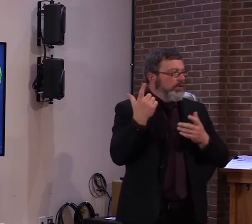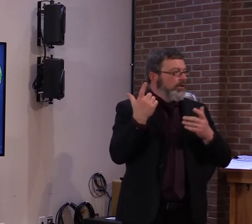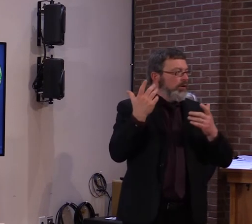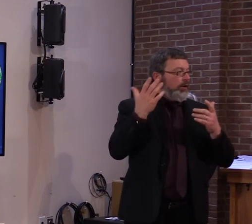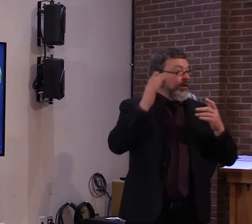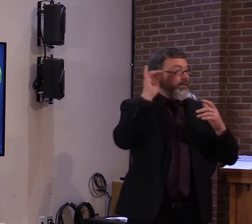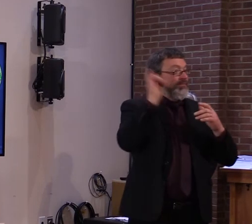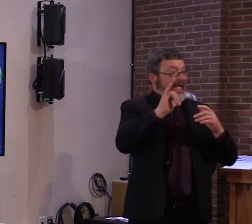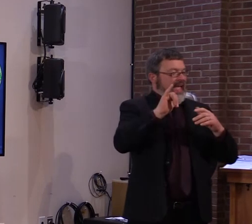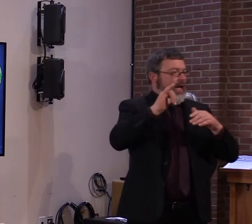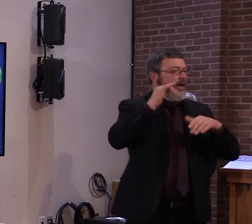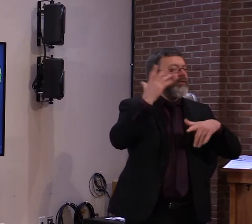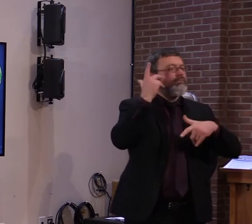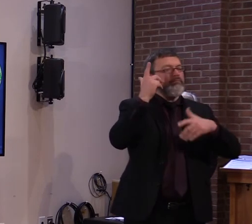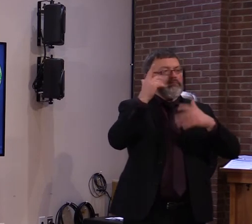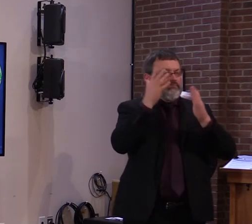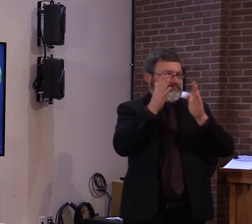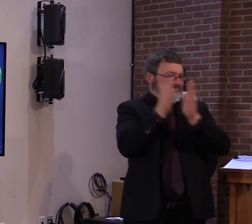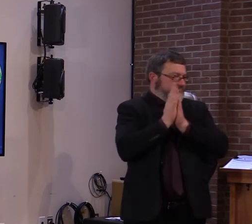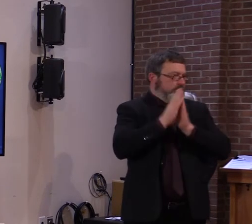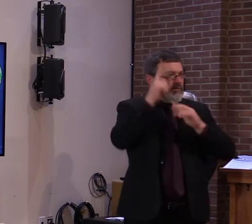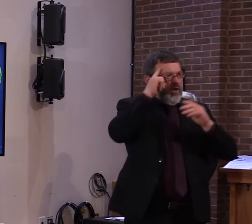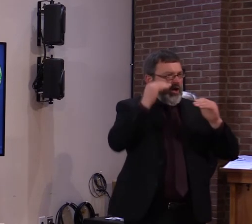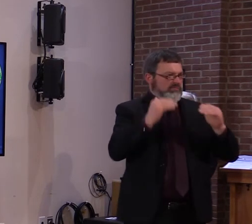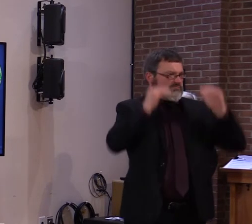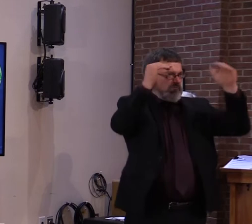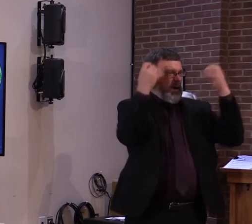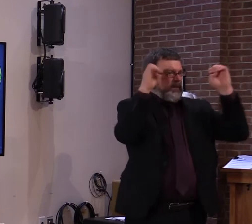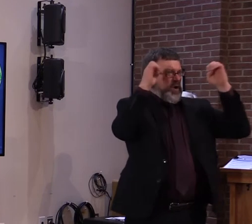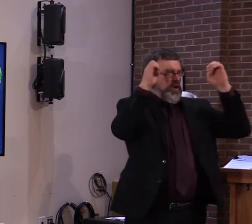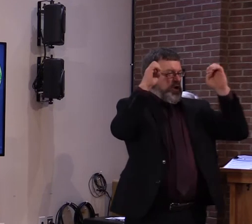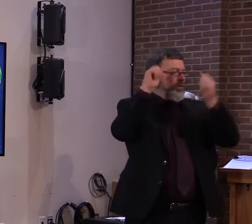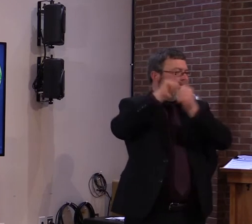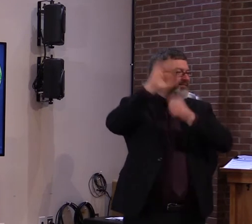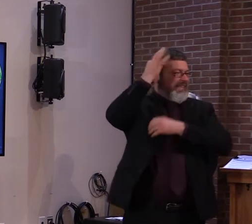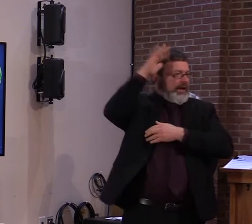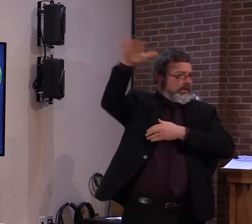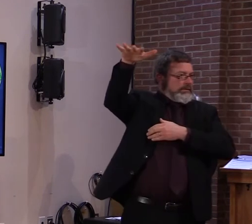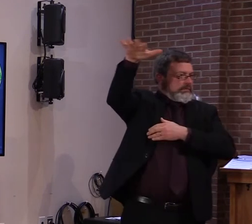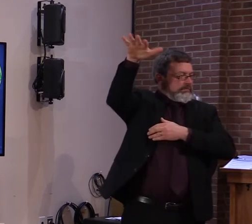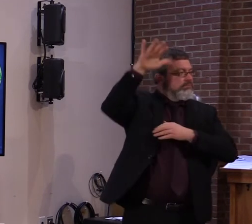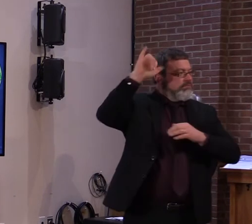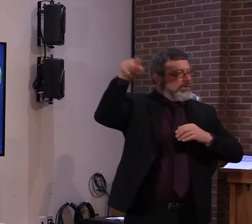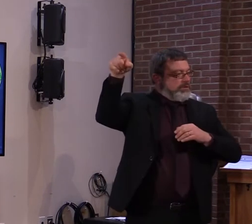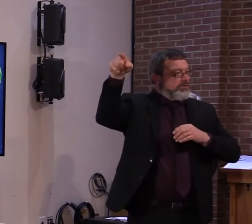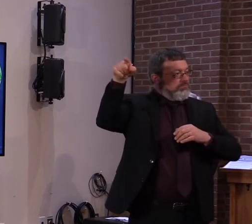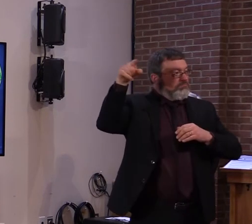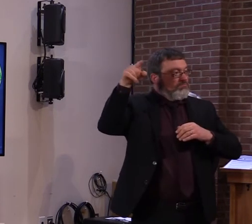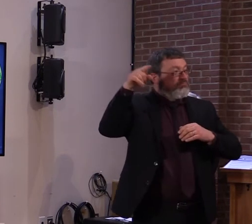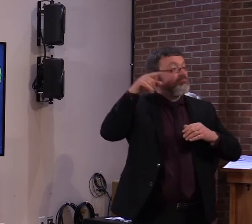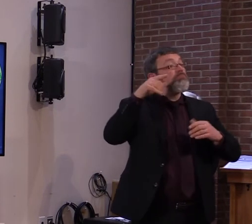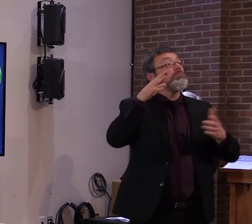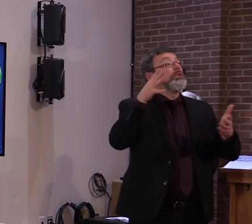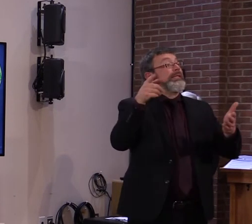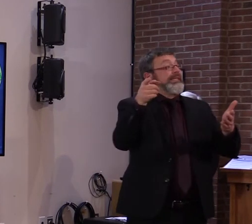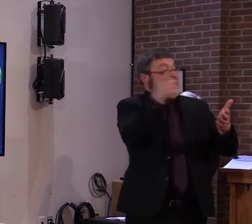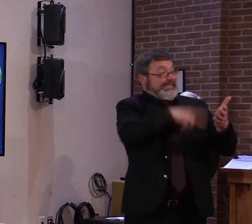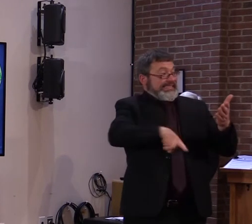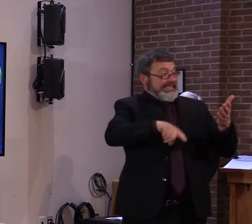the CDC, will be meeting next Monday, but probably not in a voting fashion, just for information